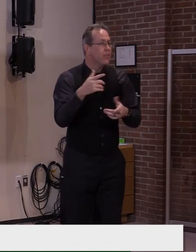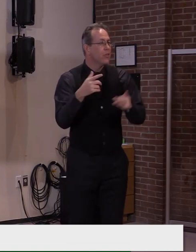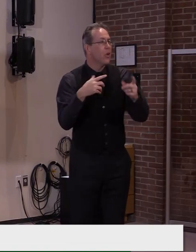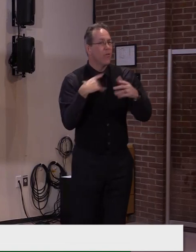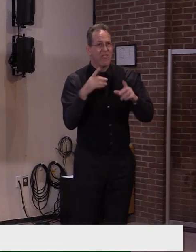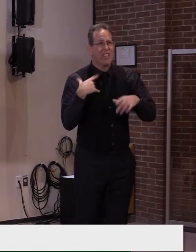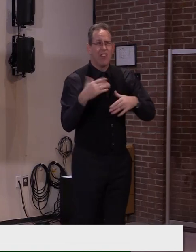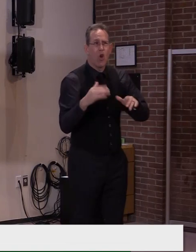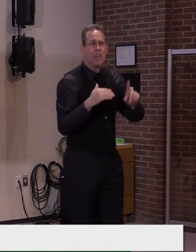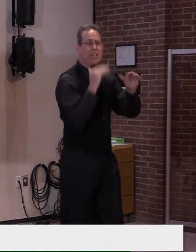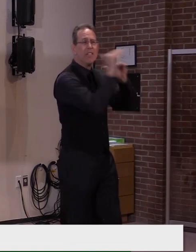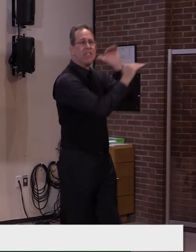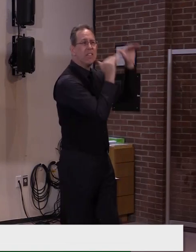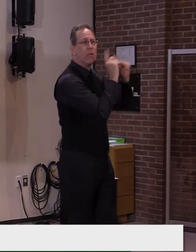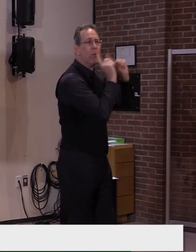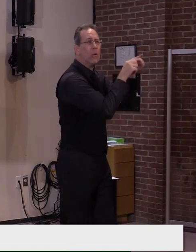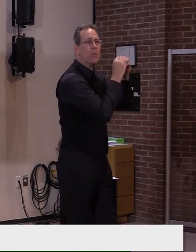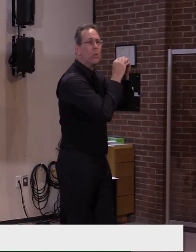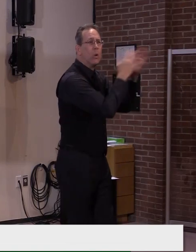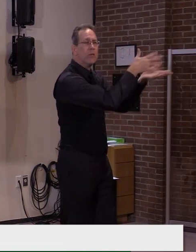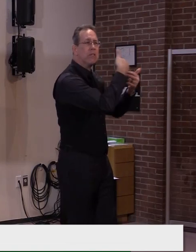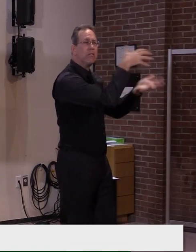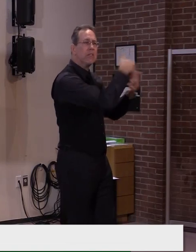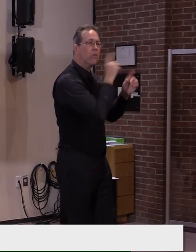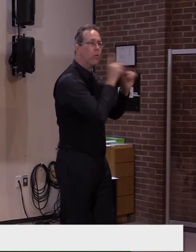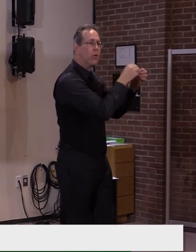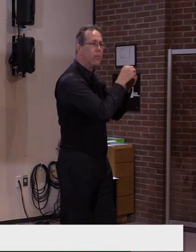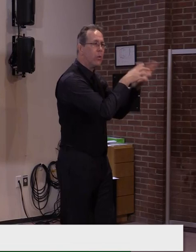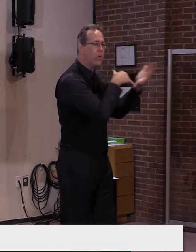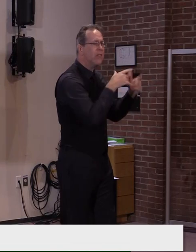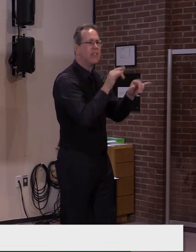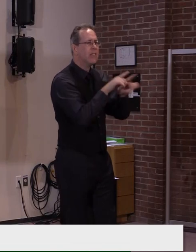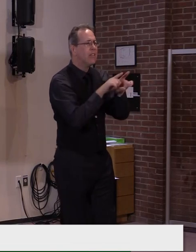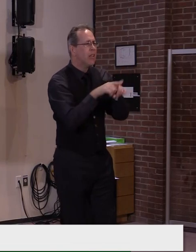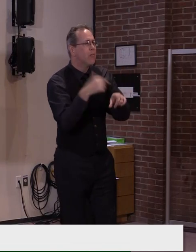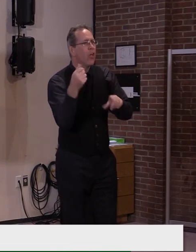by the reality of the current supply of tests nationally.